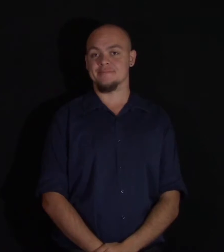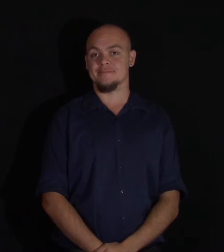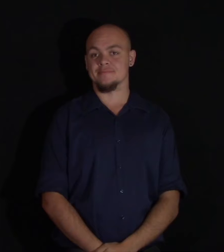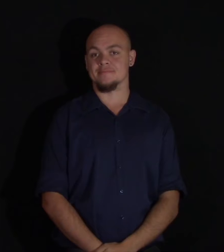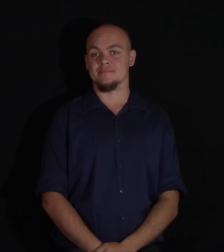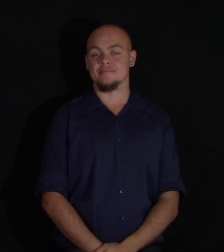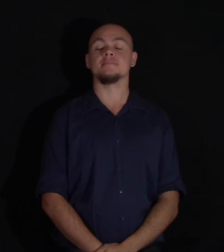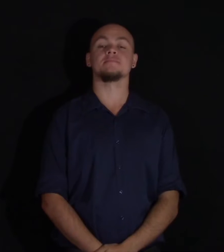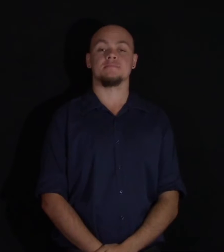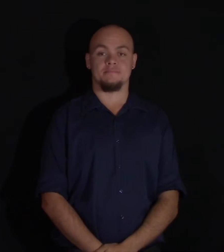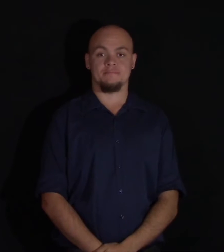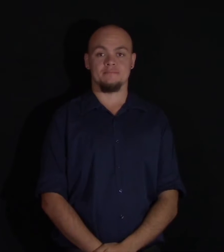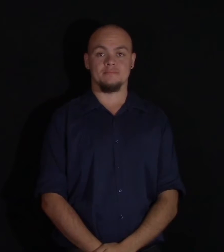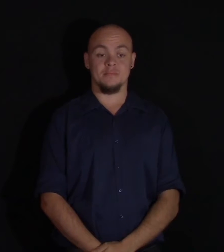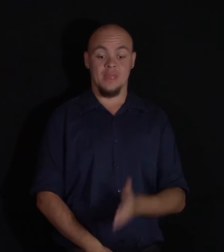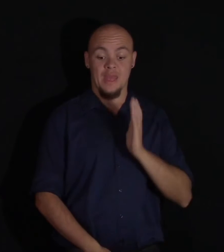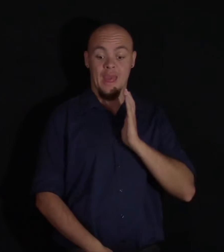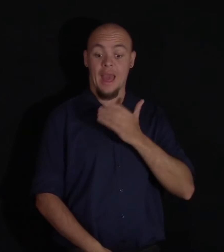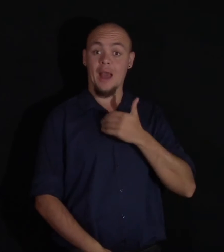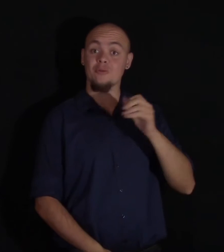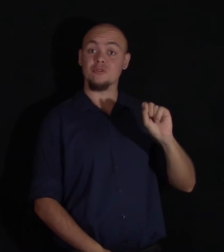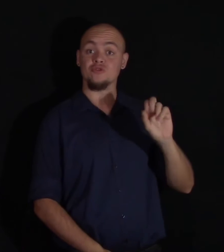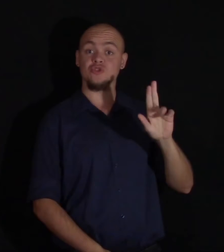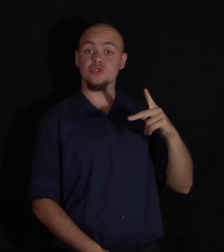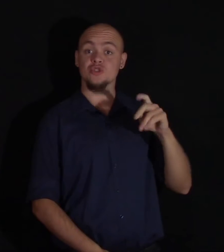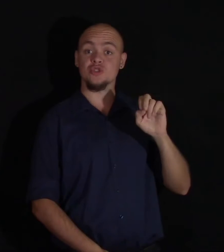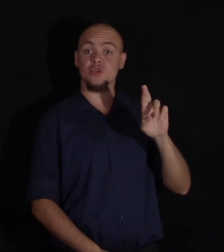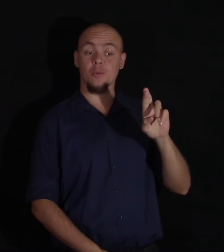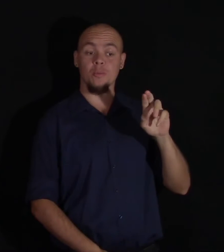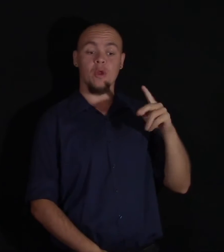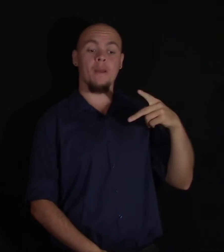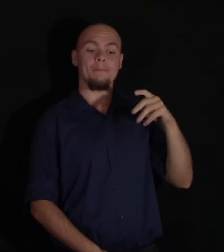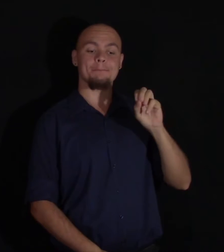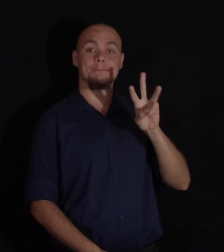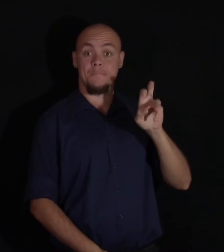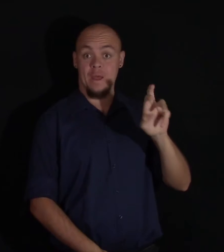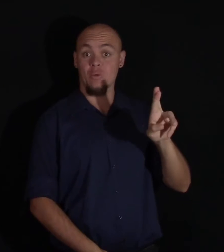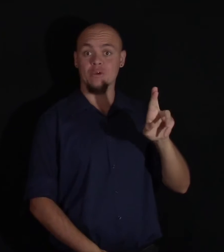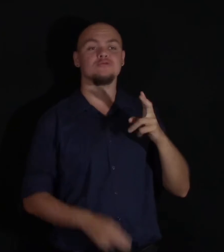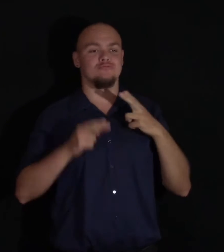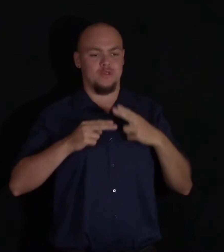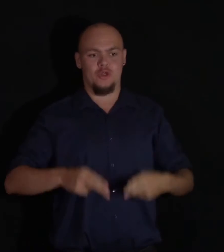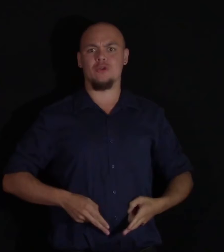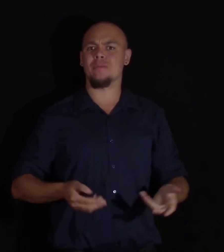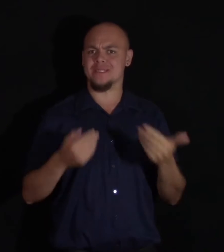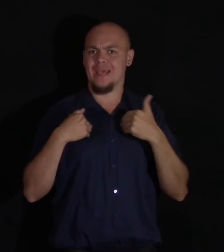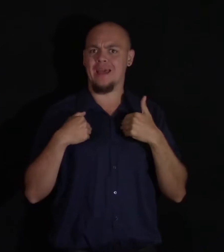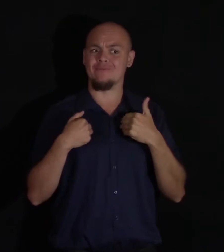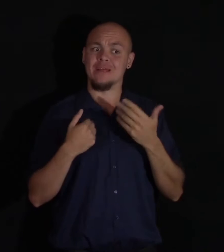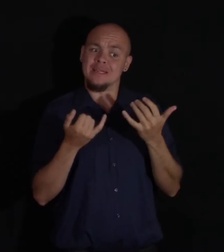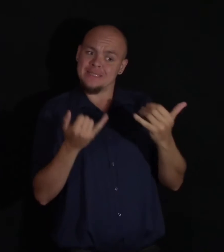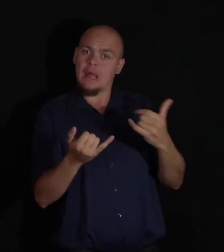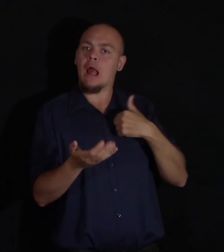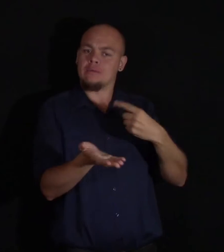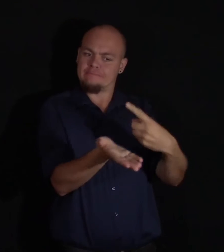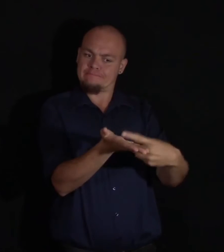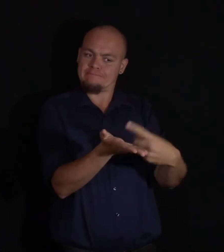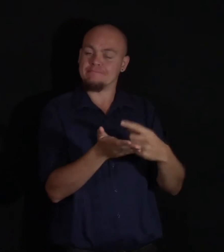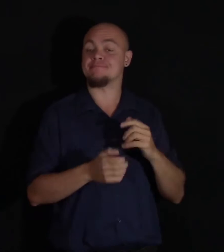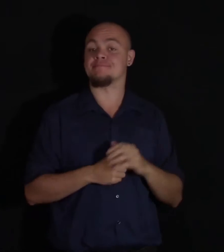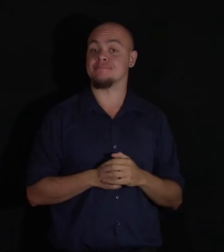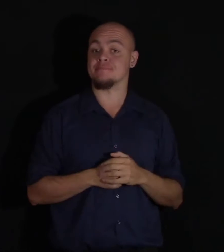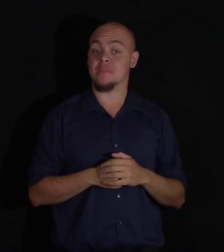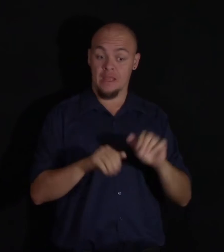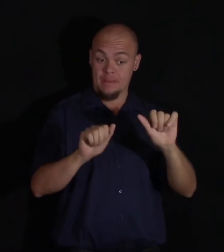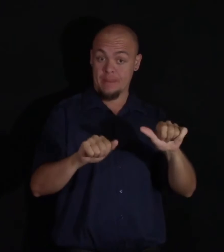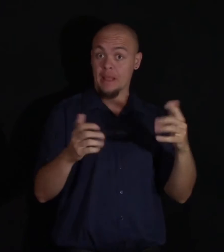want to talk about our superpower. Humans have a superpower, and that superpower is our